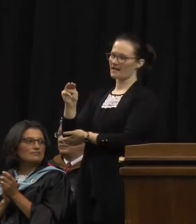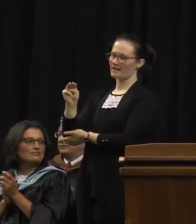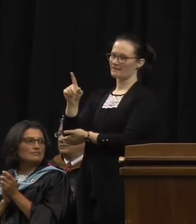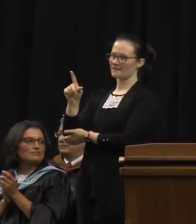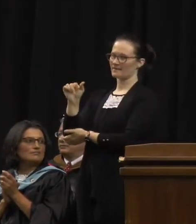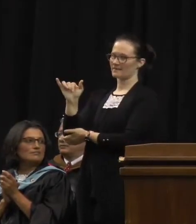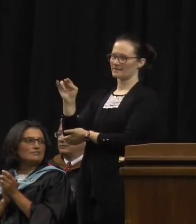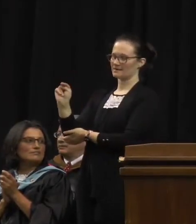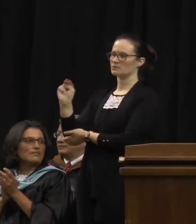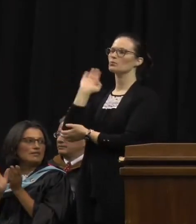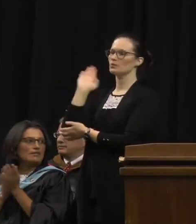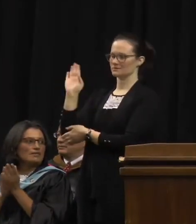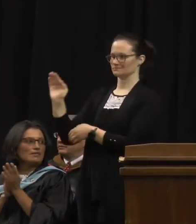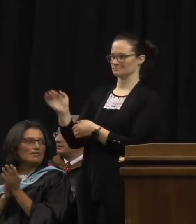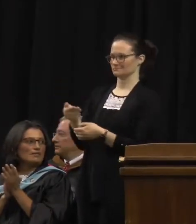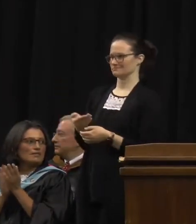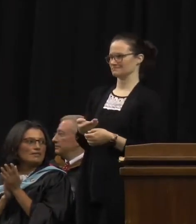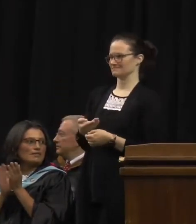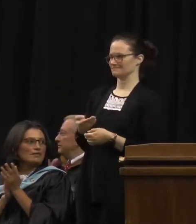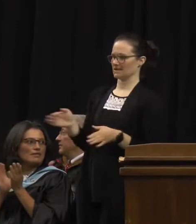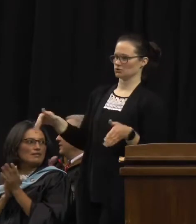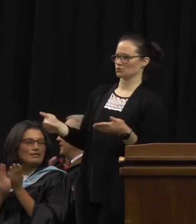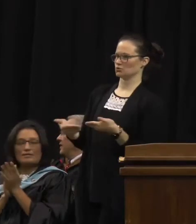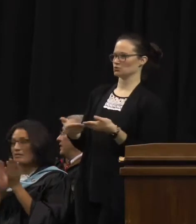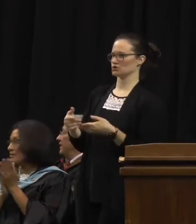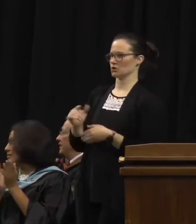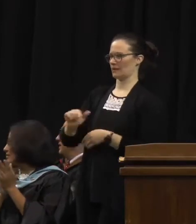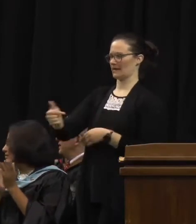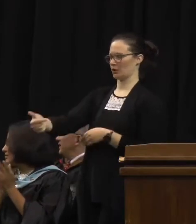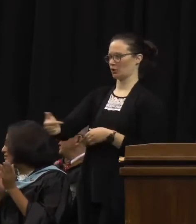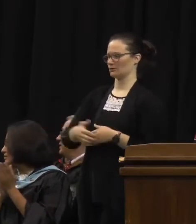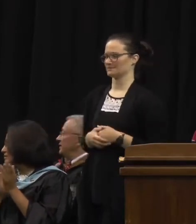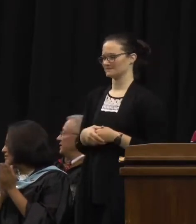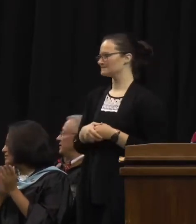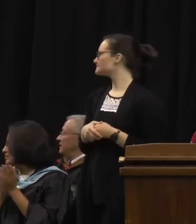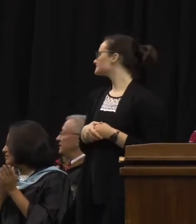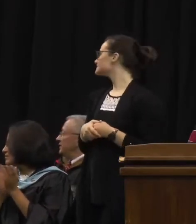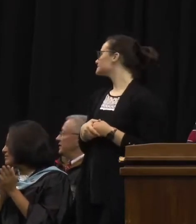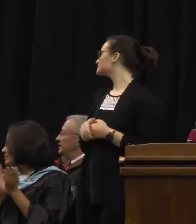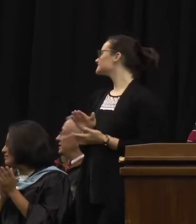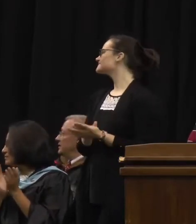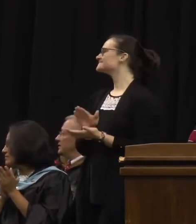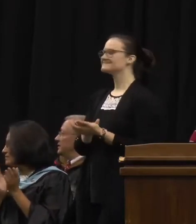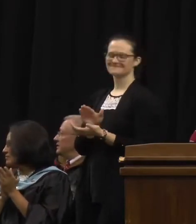Ms. Moore later in our program.